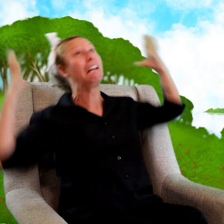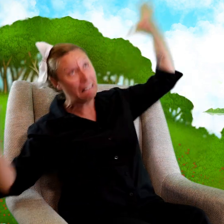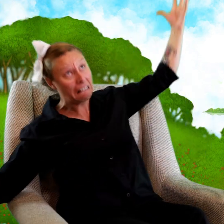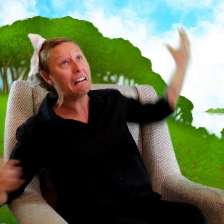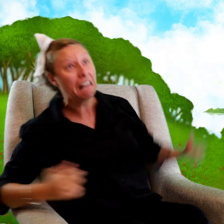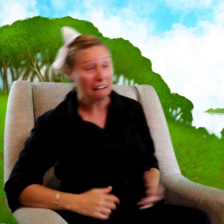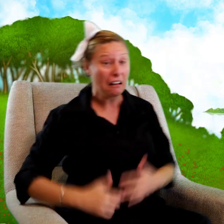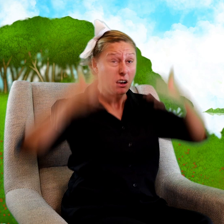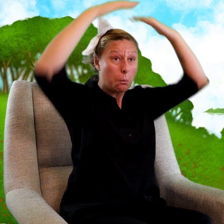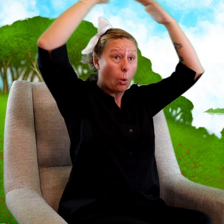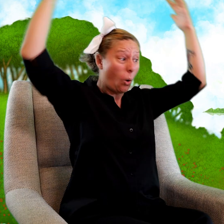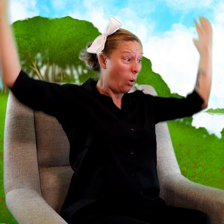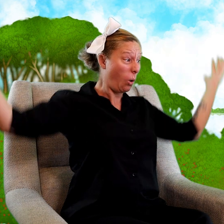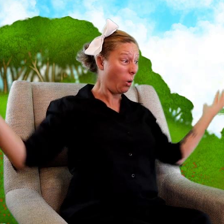fluffy, groaned Ben.